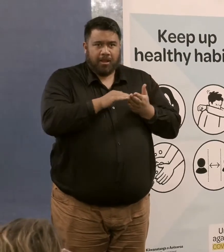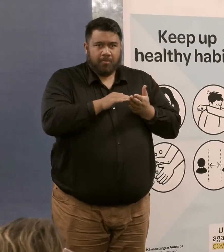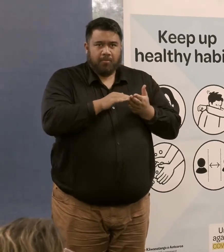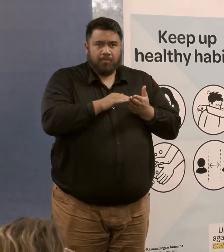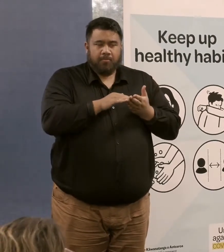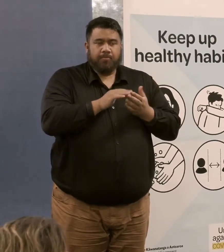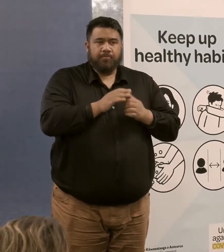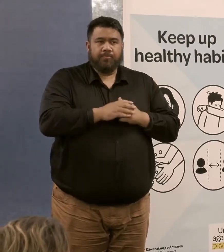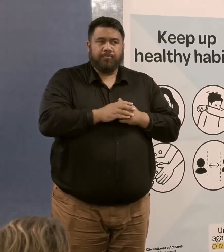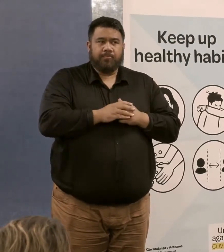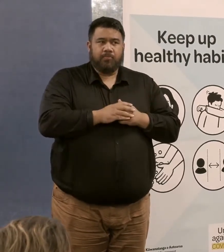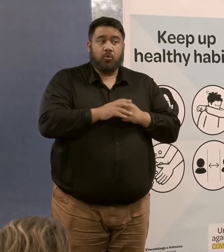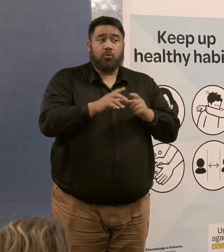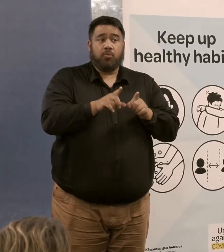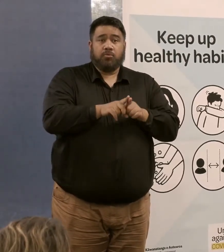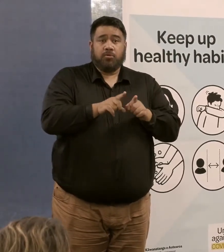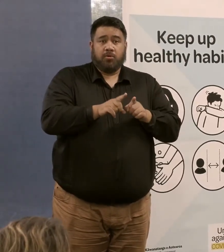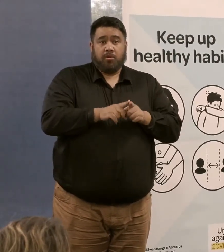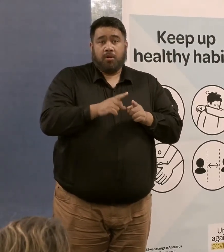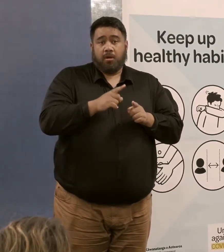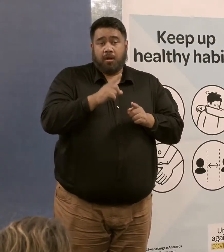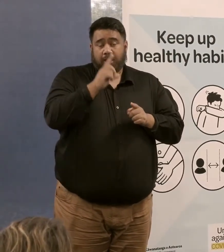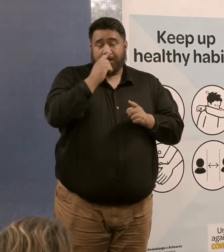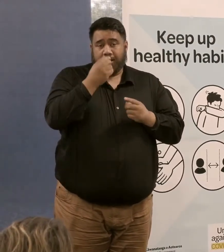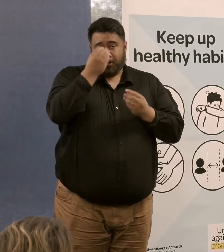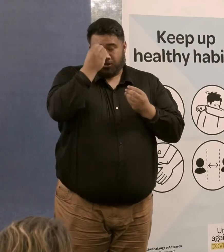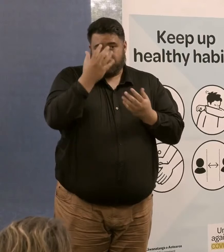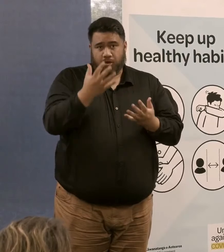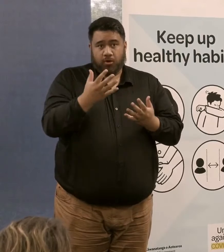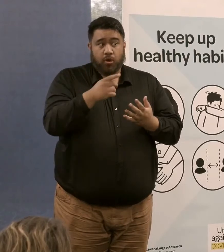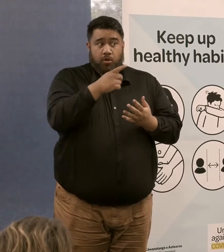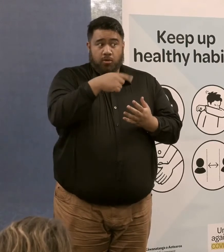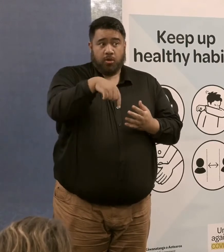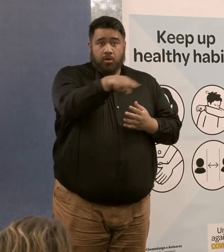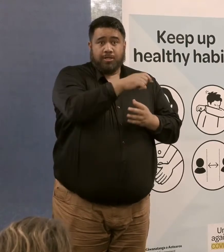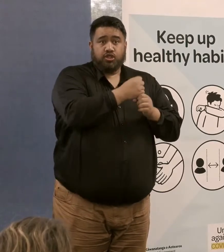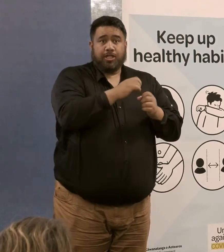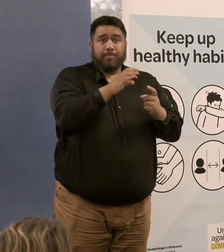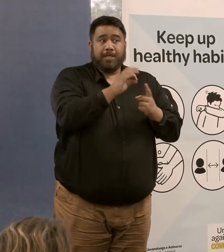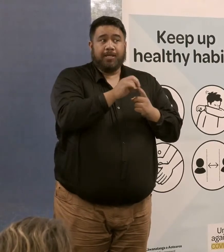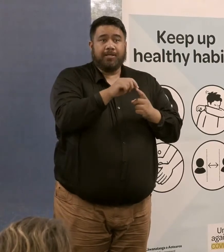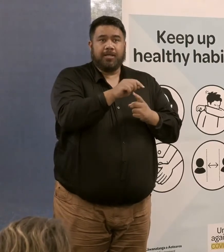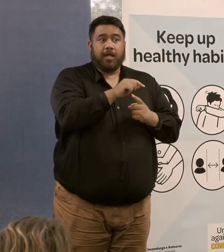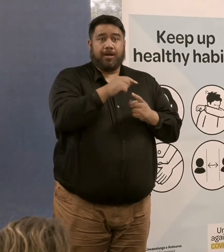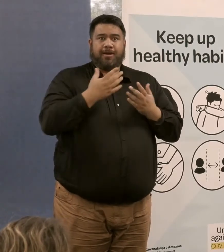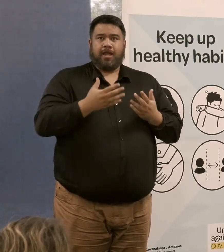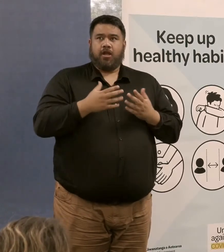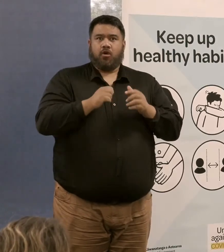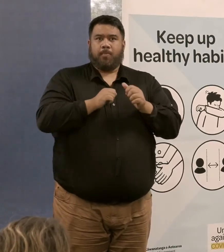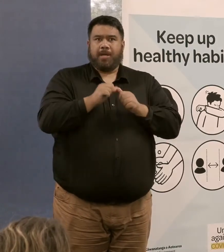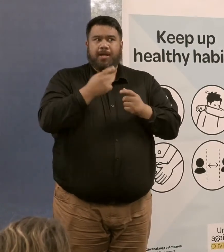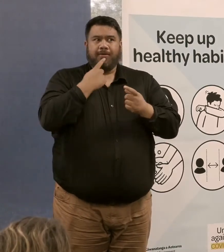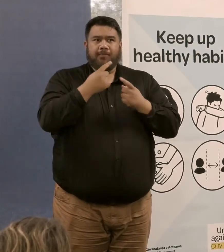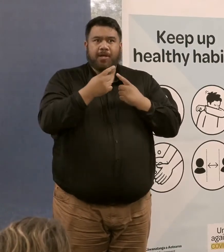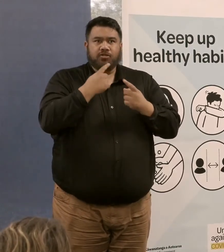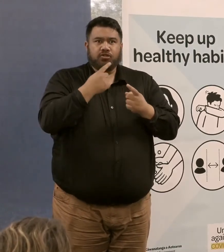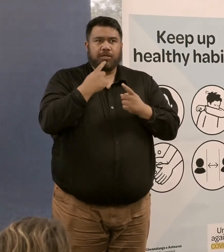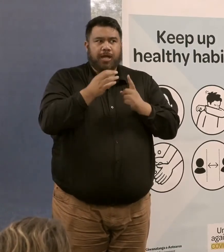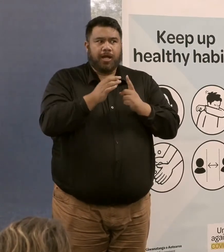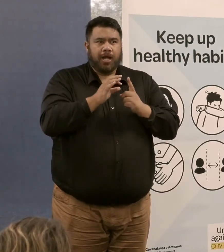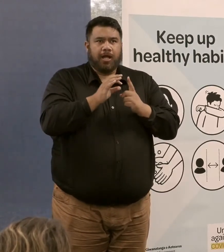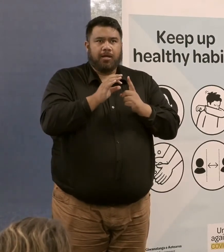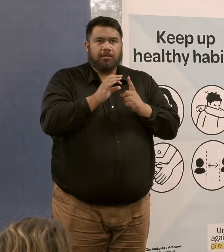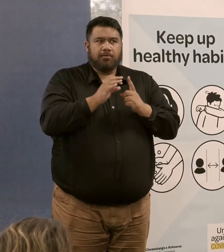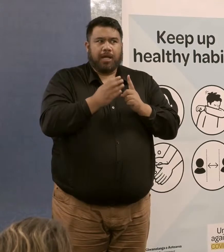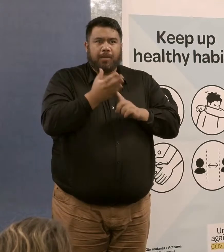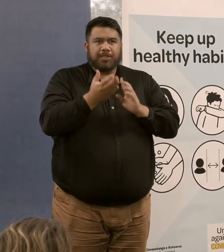And I can say that increasingly those providers have got better information all the time about what the